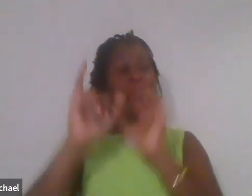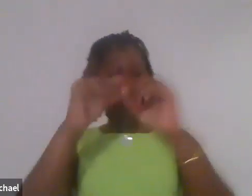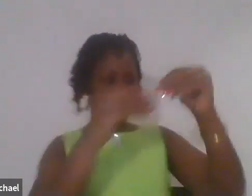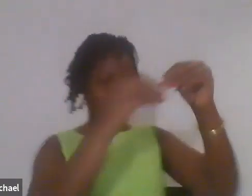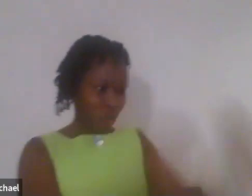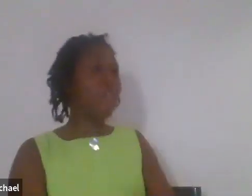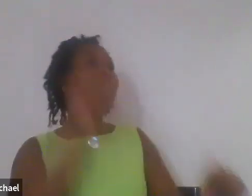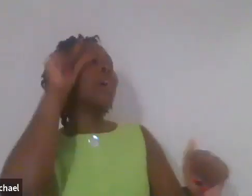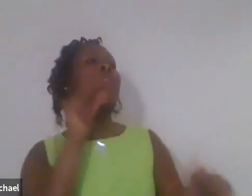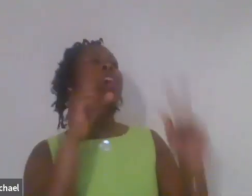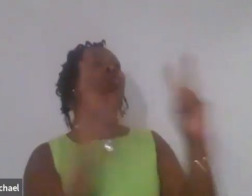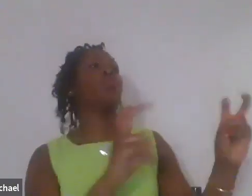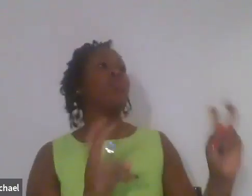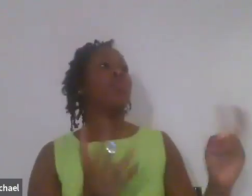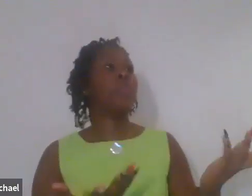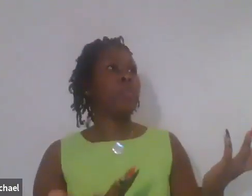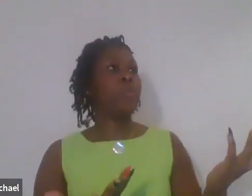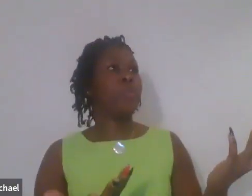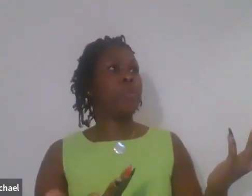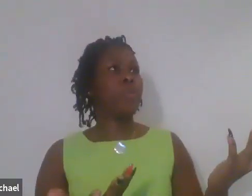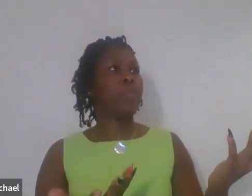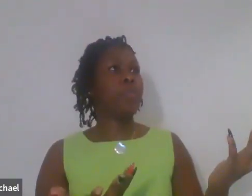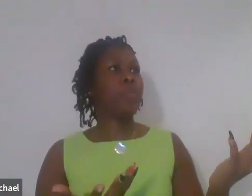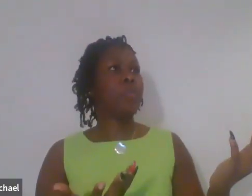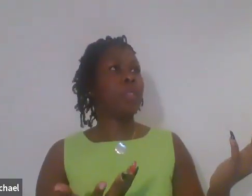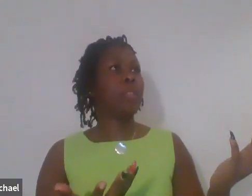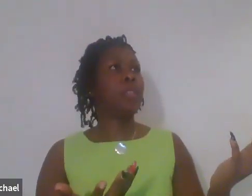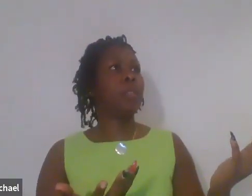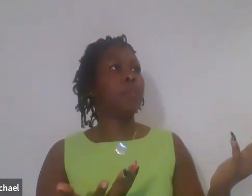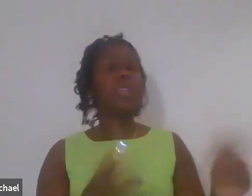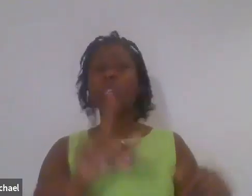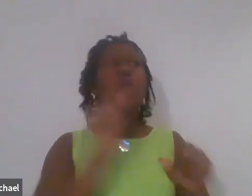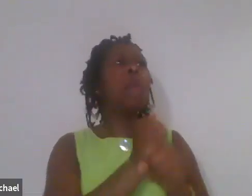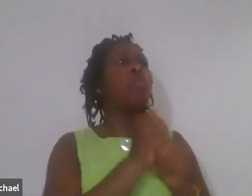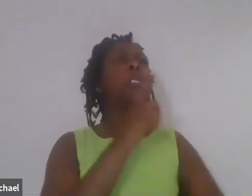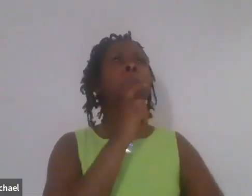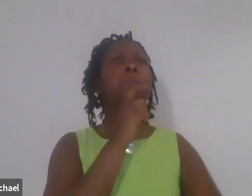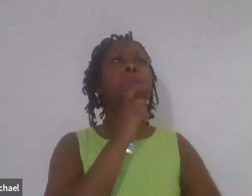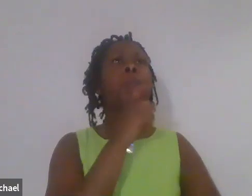if I do law, then I can be able to argue my case. You cannot